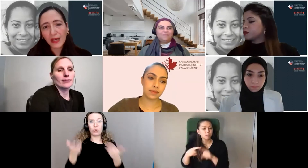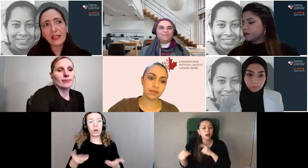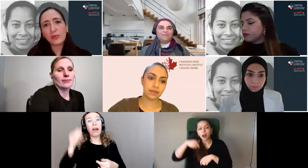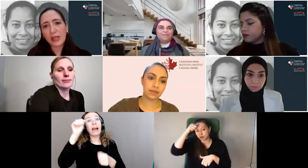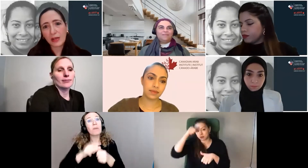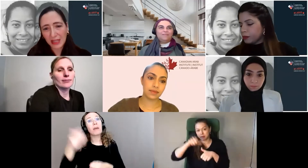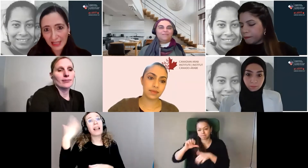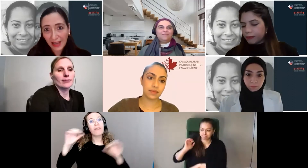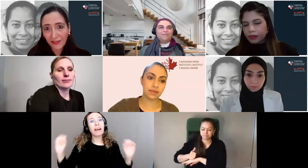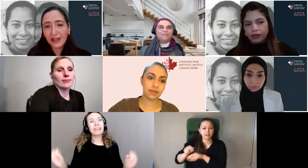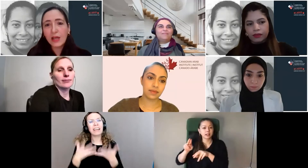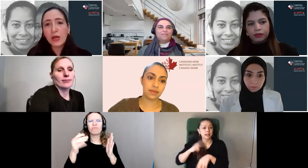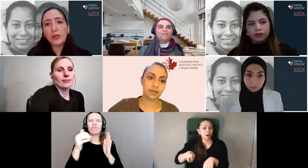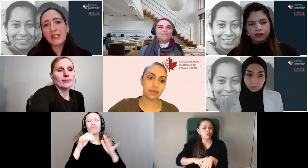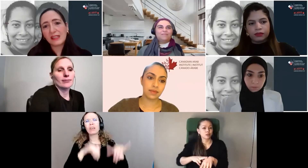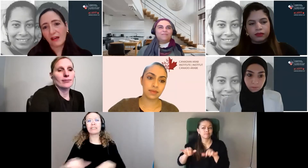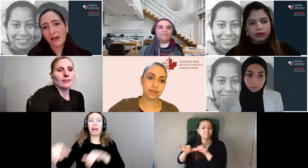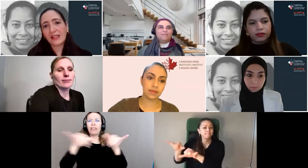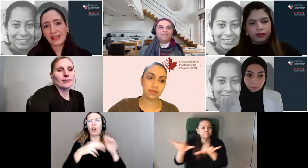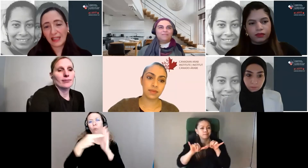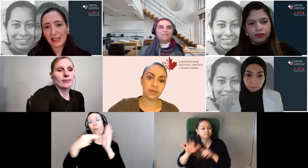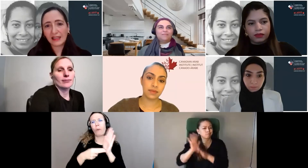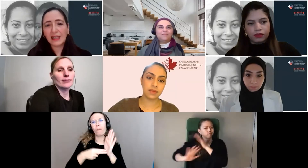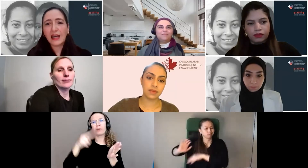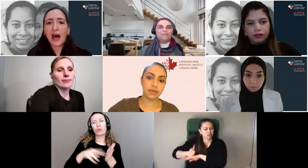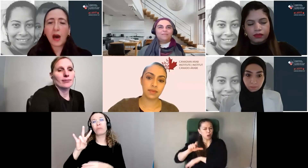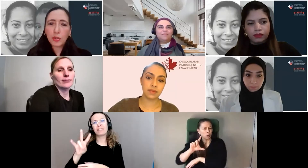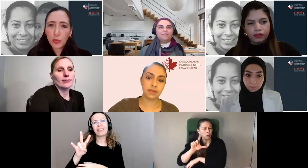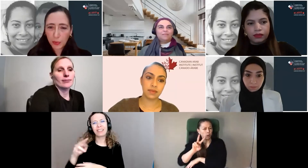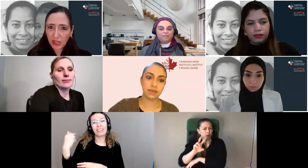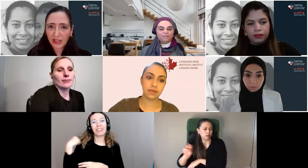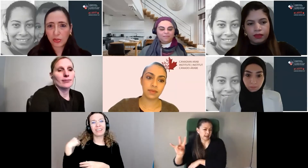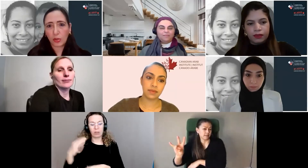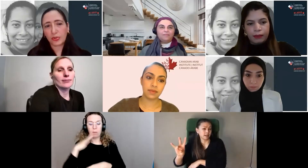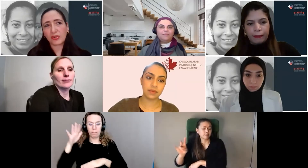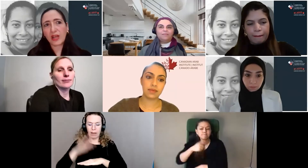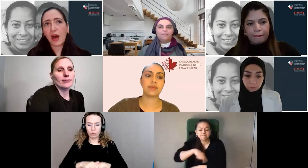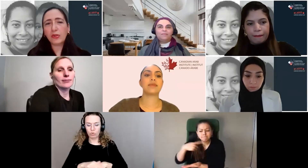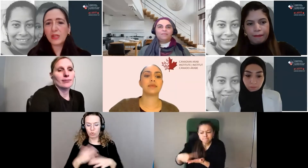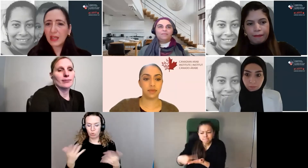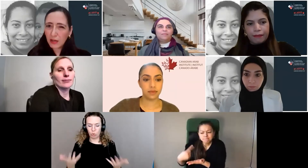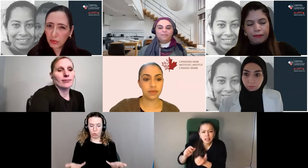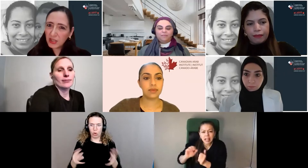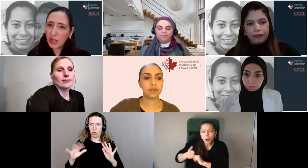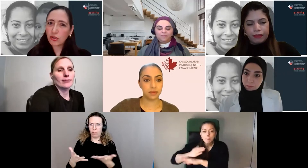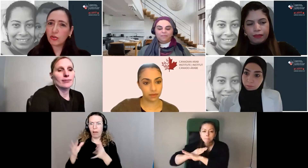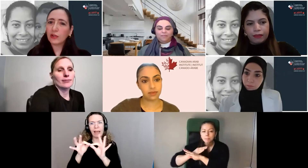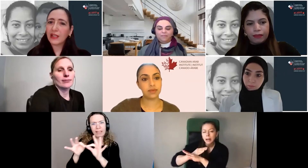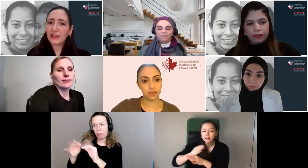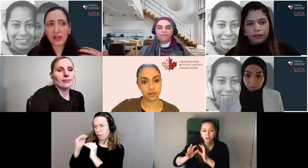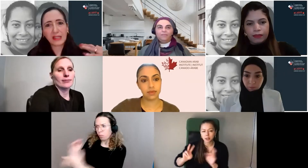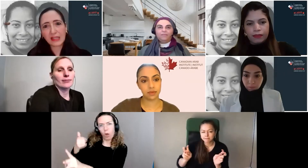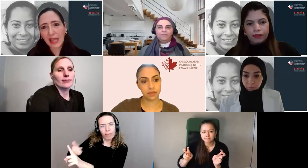standards back in 2007, we discussed at extent, how do we protect interpreters? How do we take in consideration